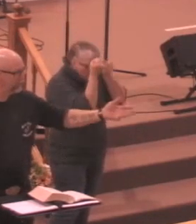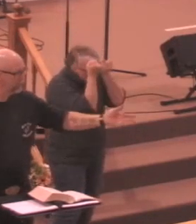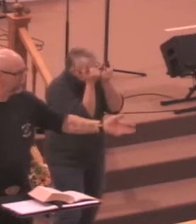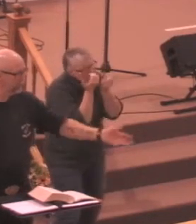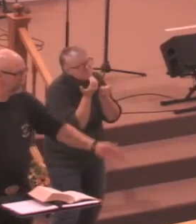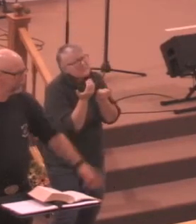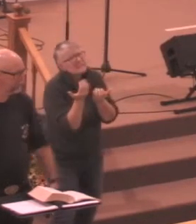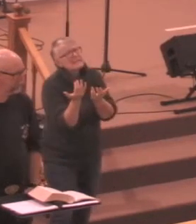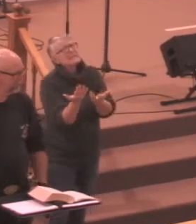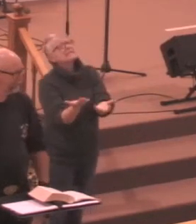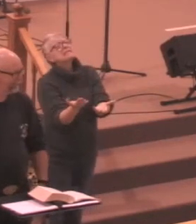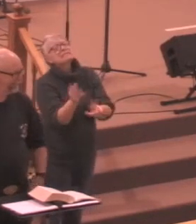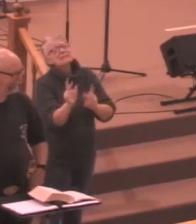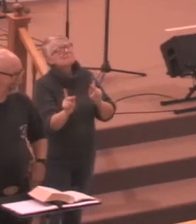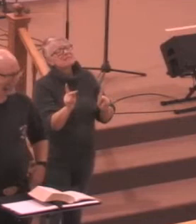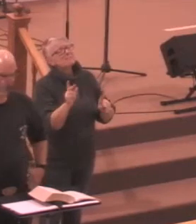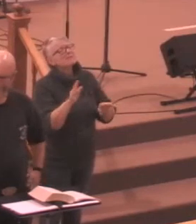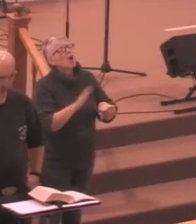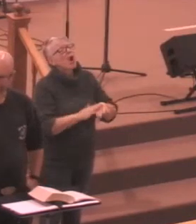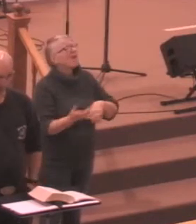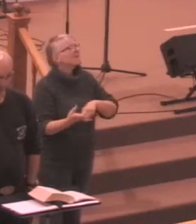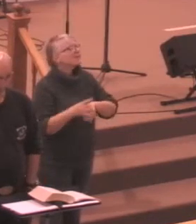the earth?